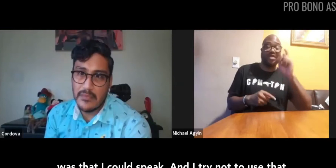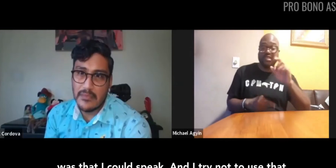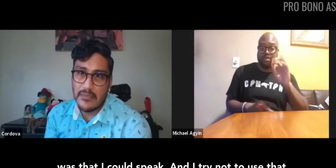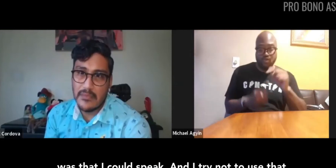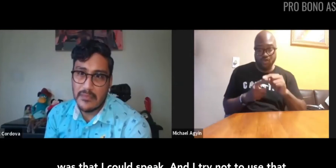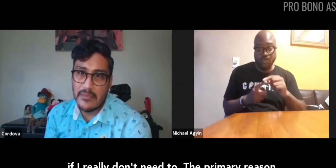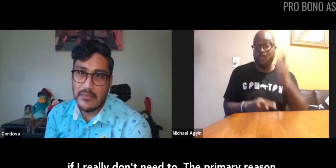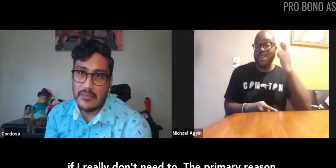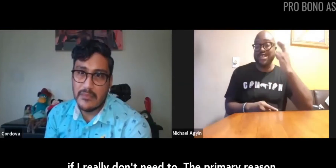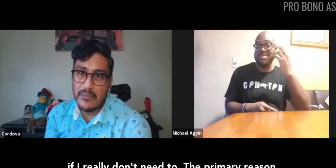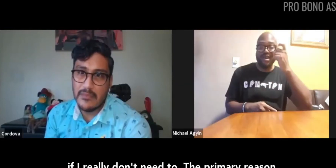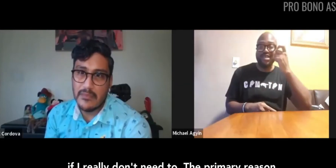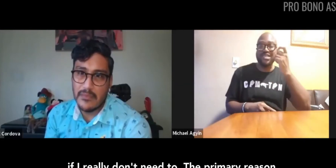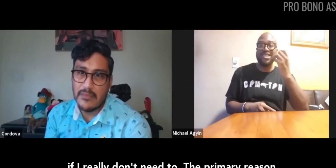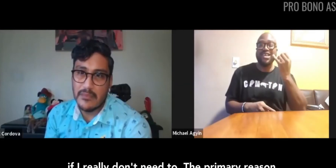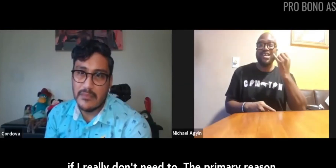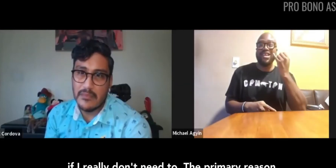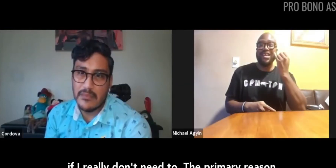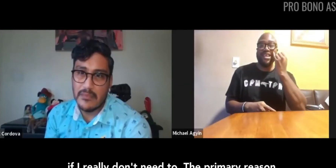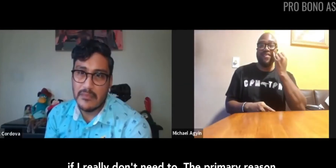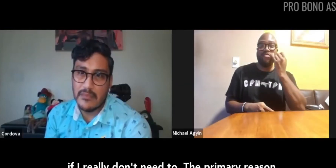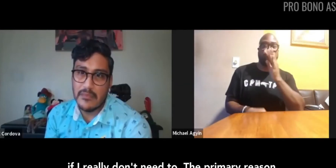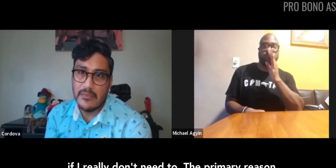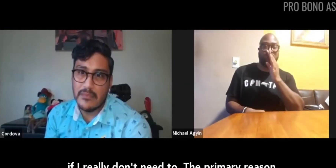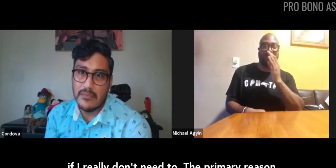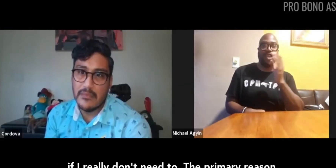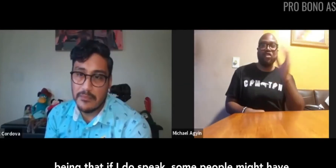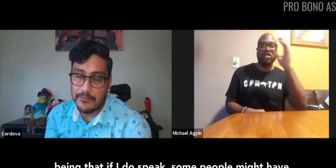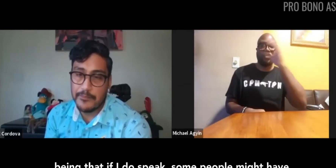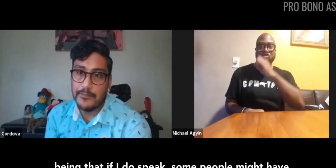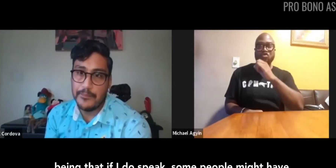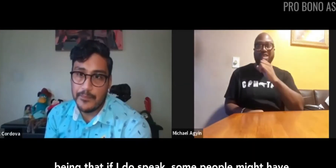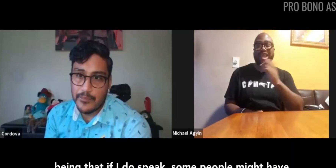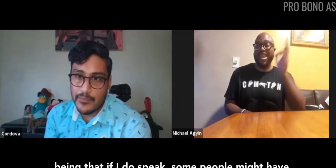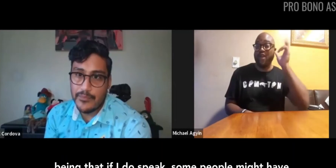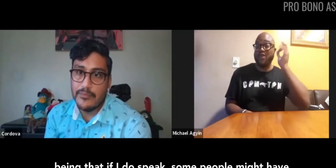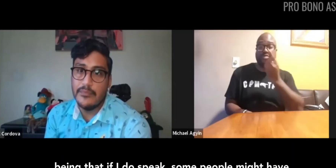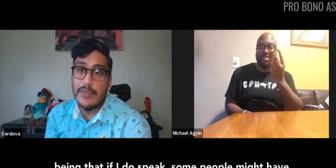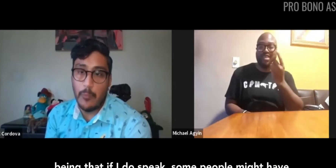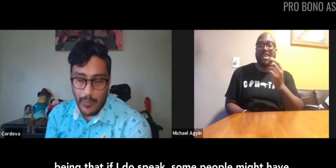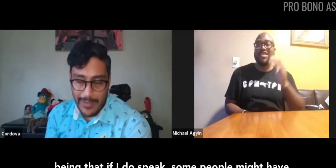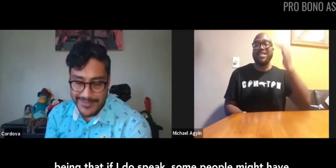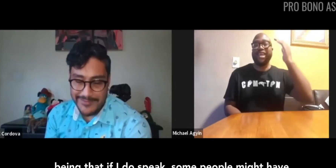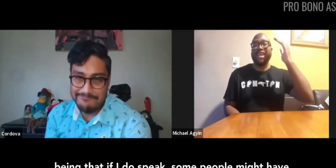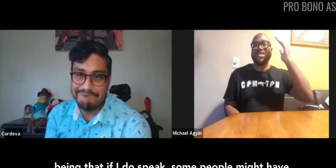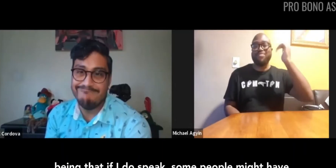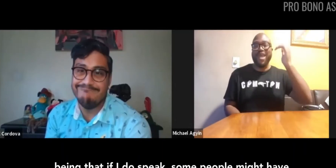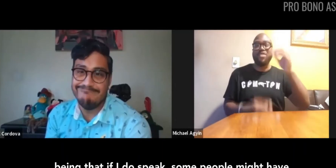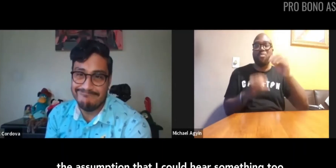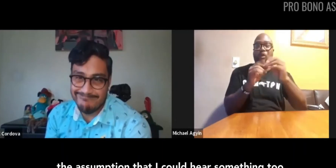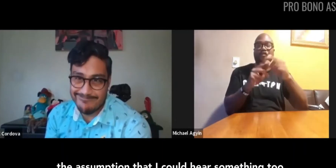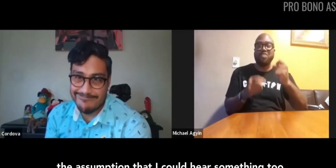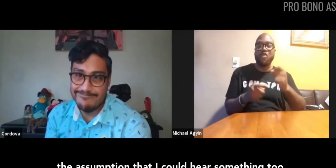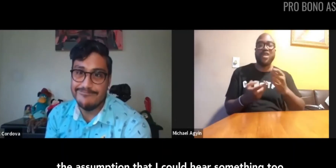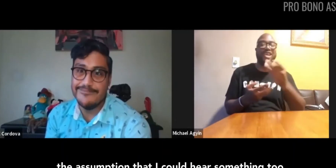And I try not to use that if I really don't need to. The primary reason being that if I do speak, some people might